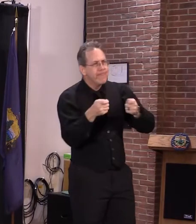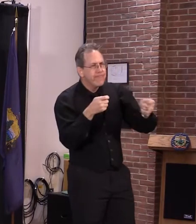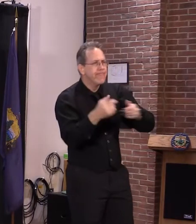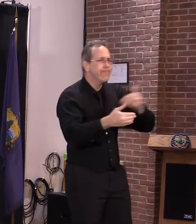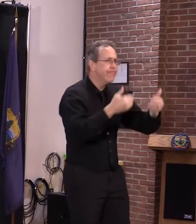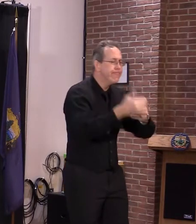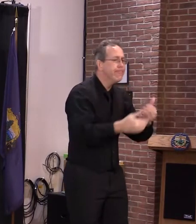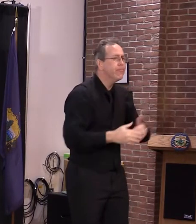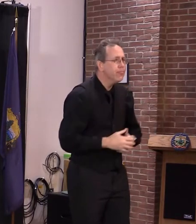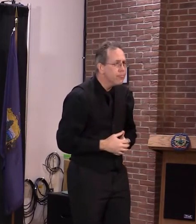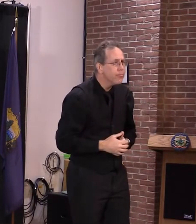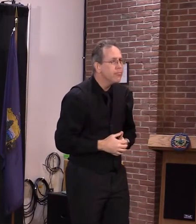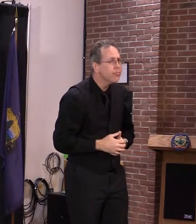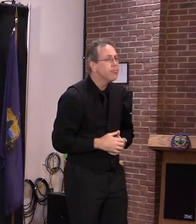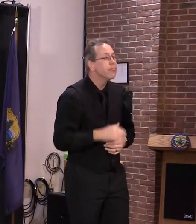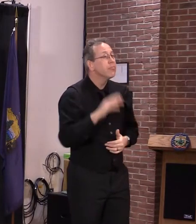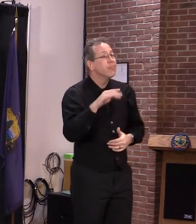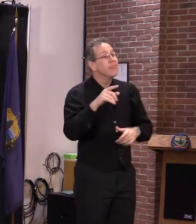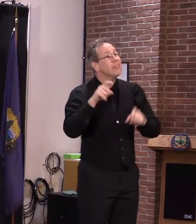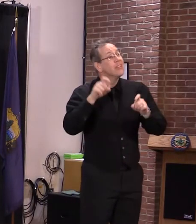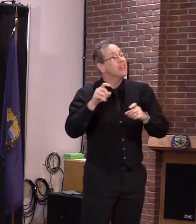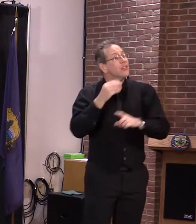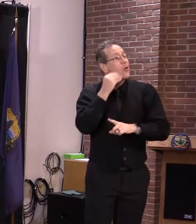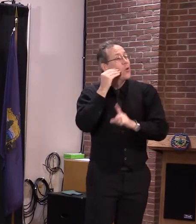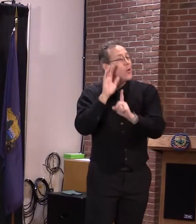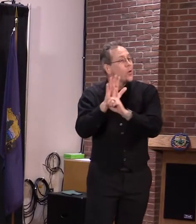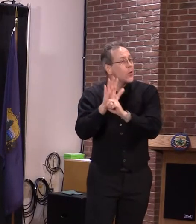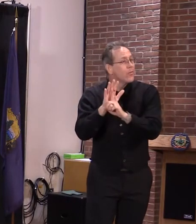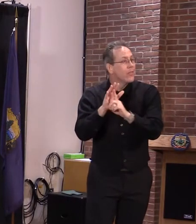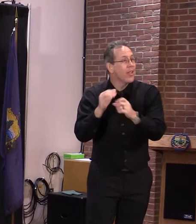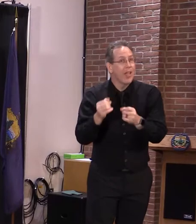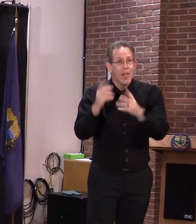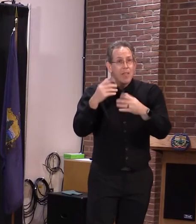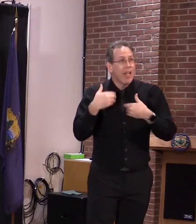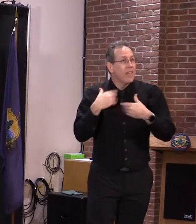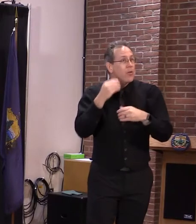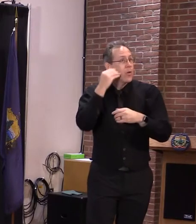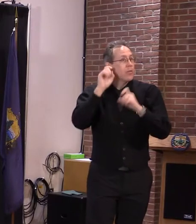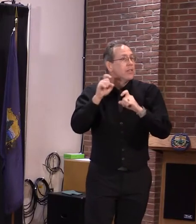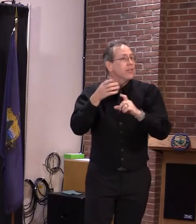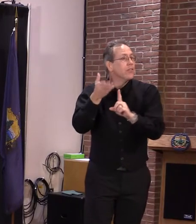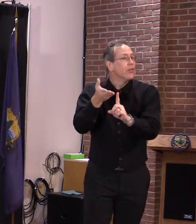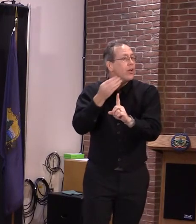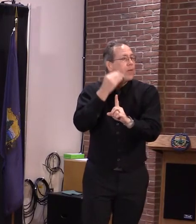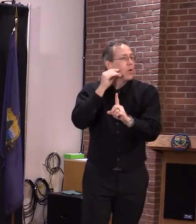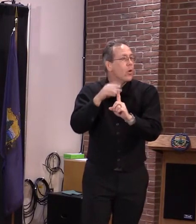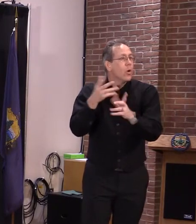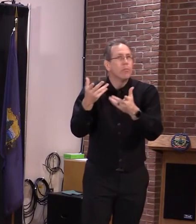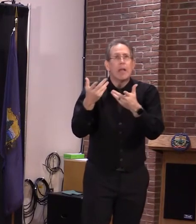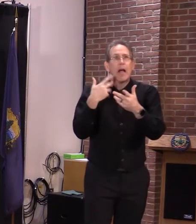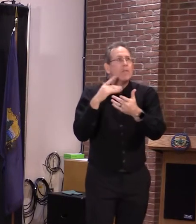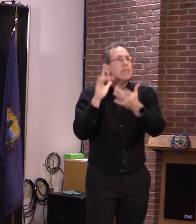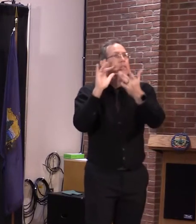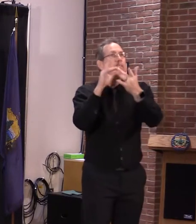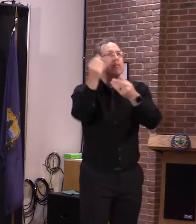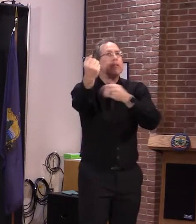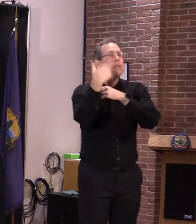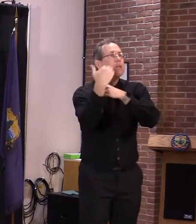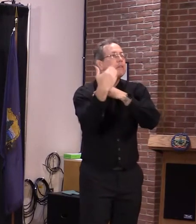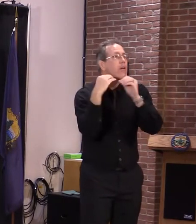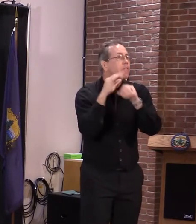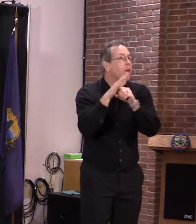home is dependent on the supply of tests. We've been working closely with our partner agencies to ensure schools have enough